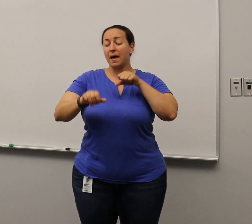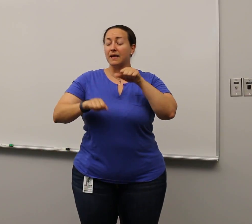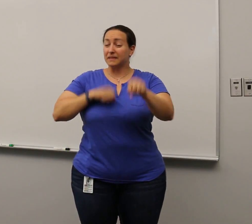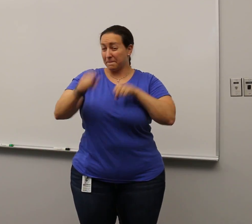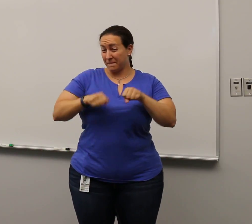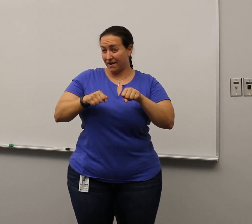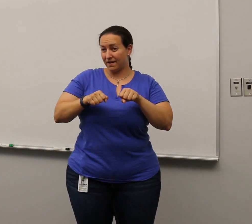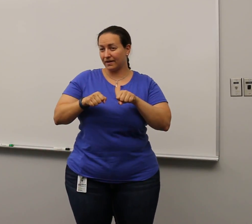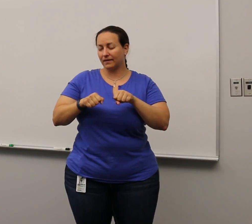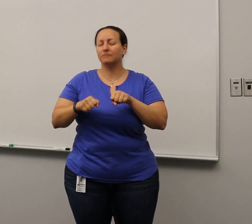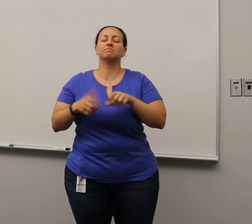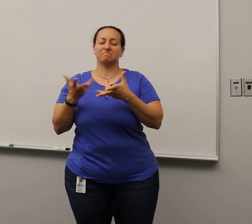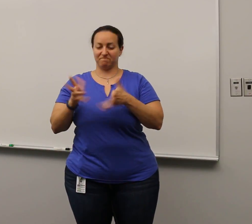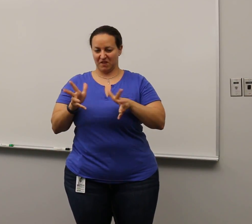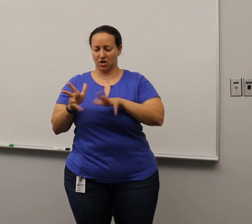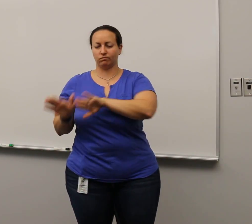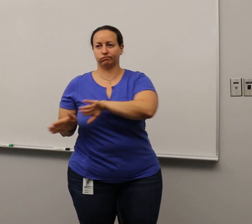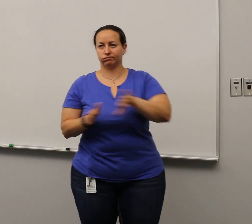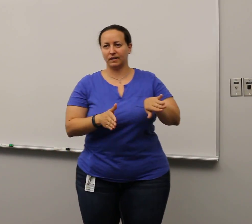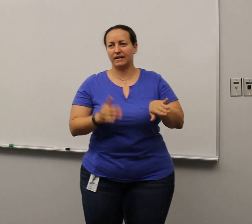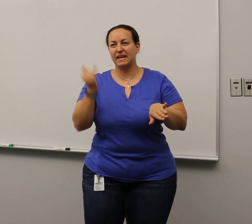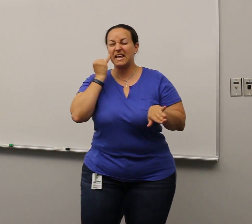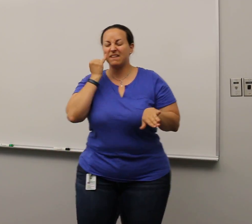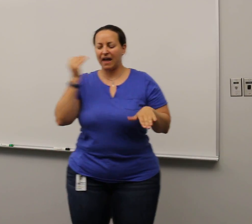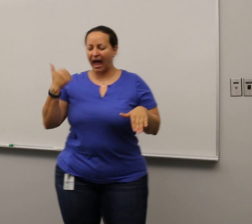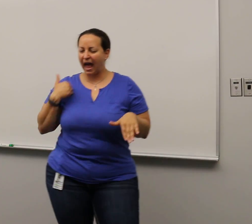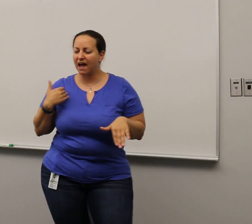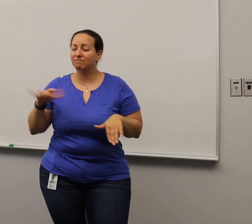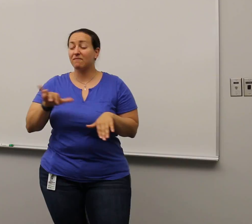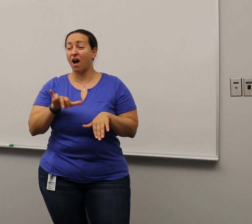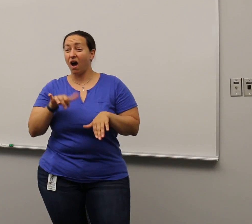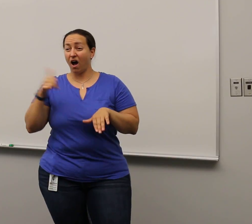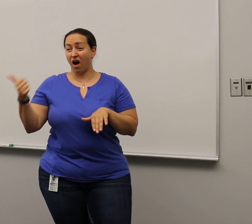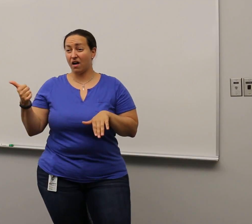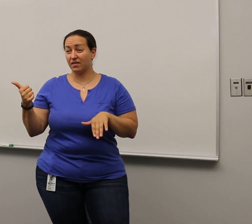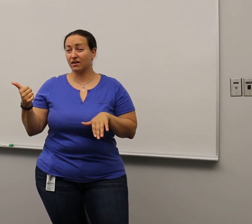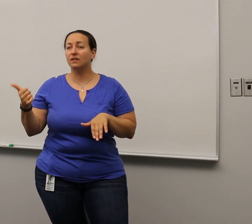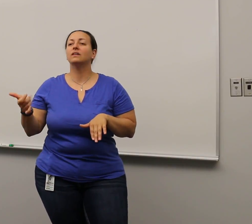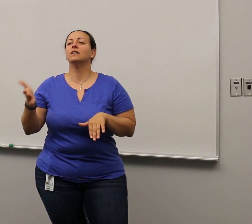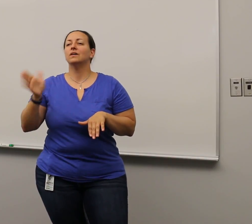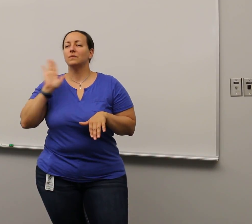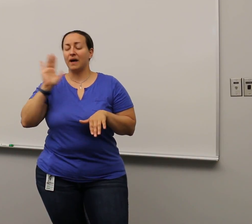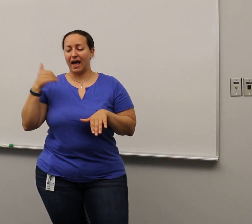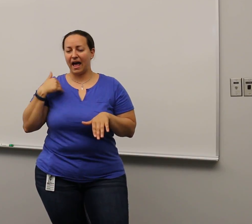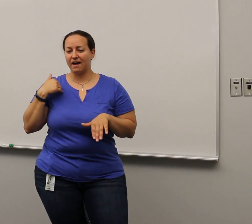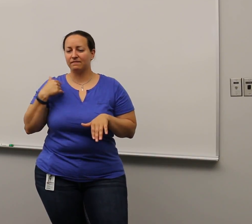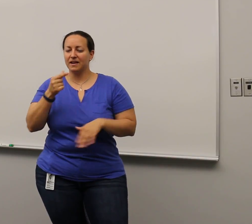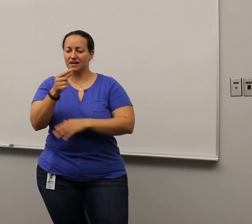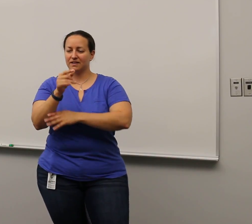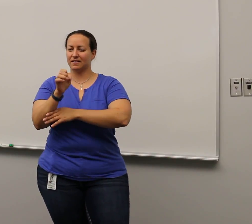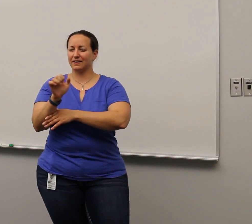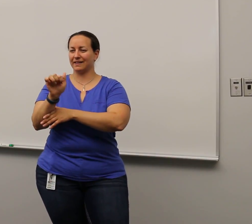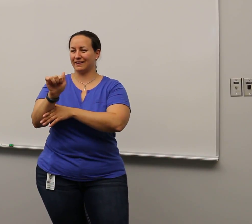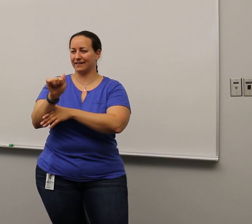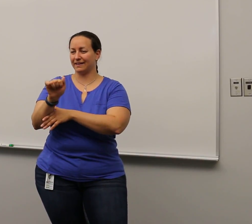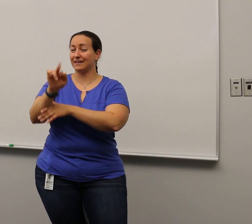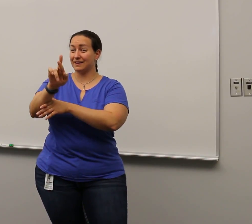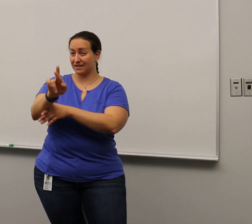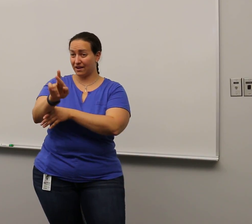work. So ask your students what objects in their surroundings function with the help of gears other than a bicycle. They might come up with items